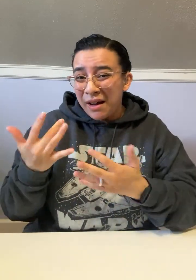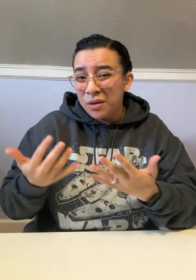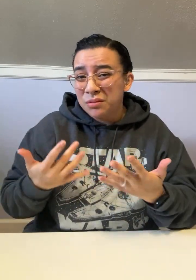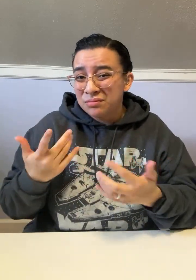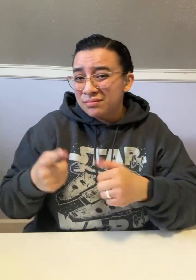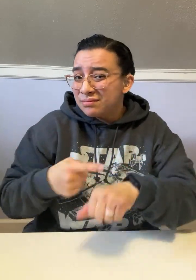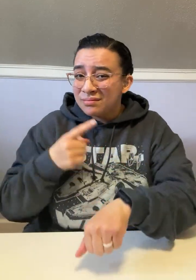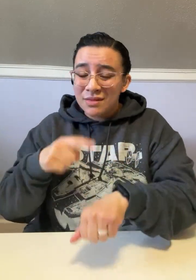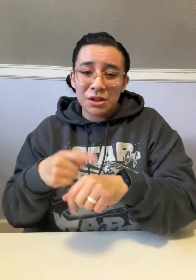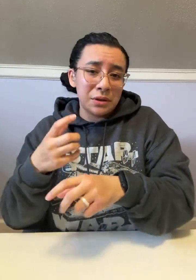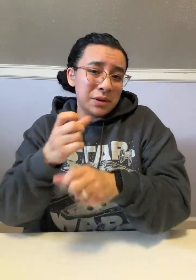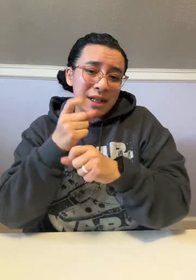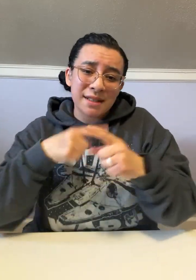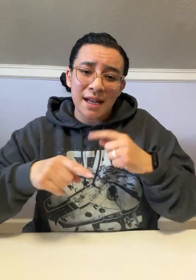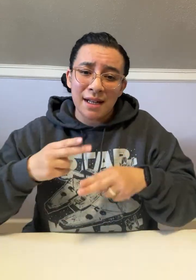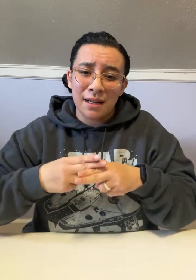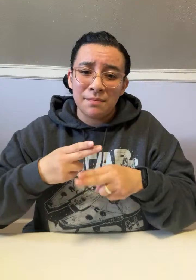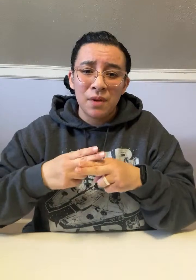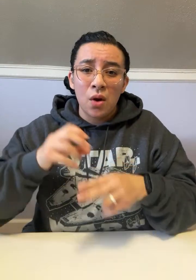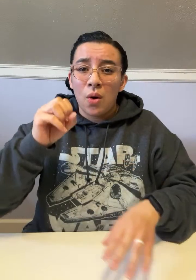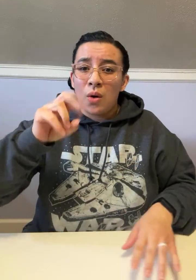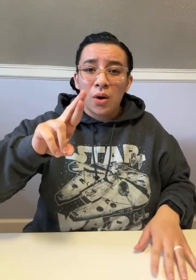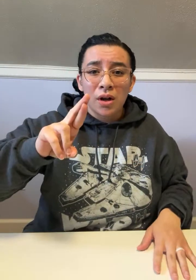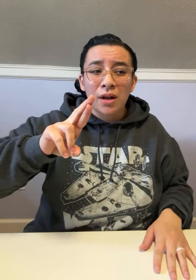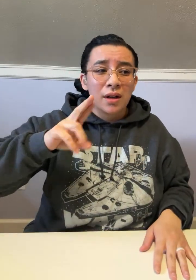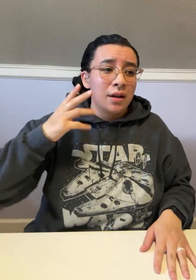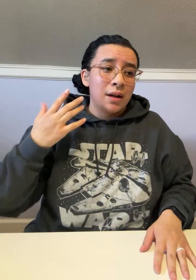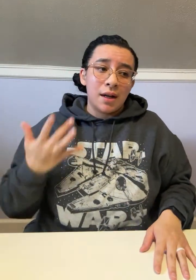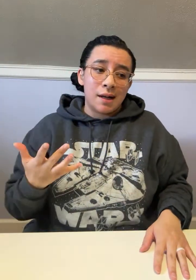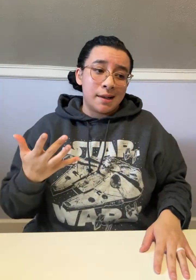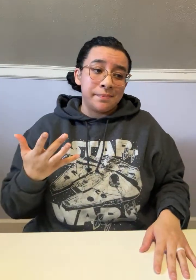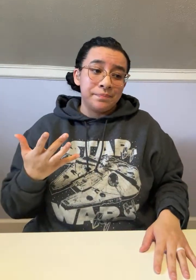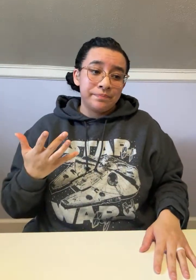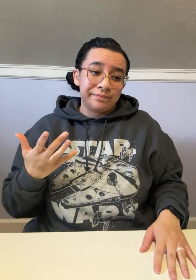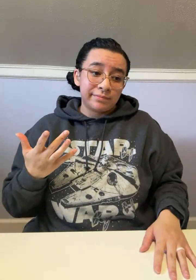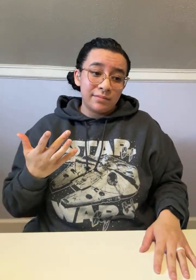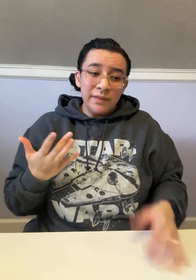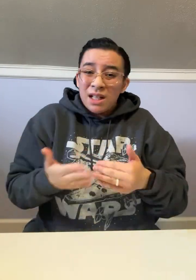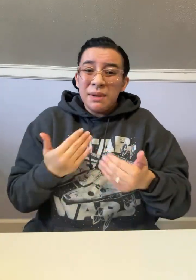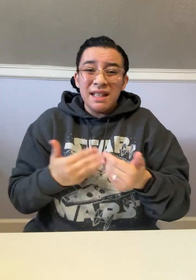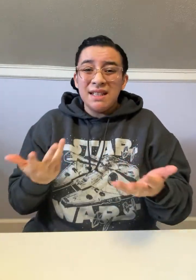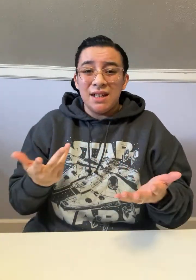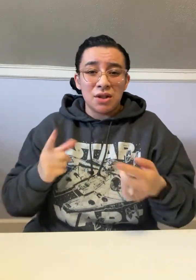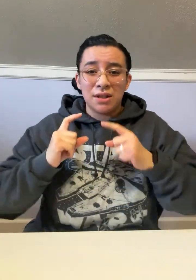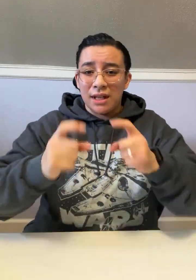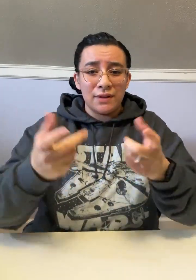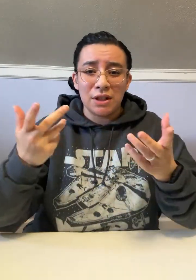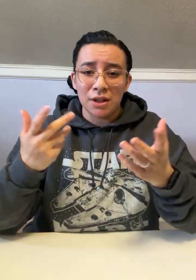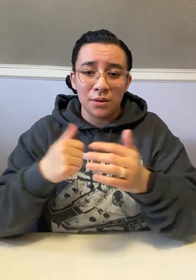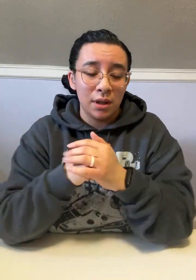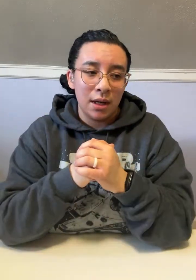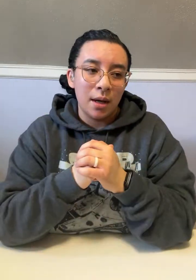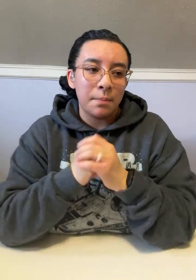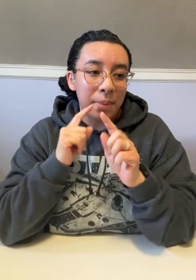while to get a sign name, or it could be easy just to give it to you.